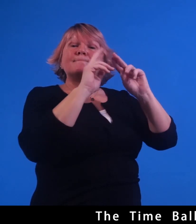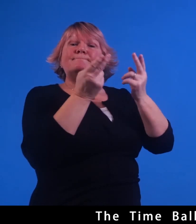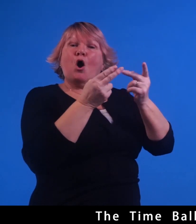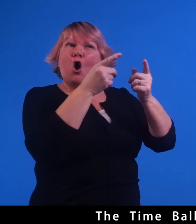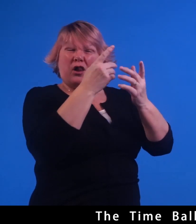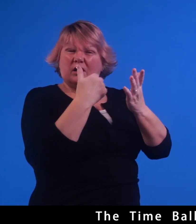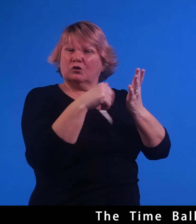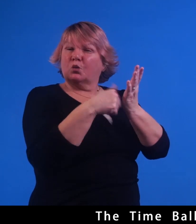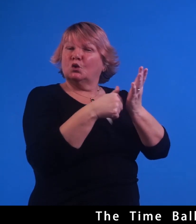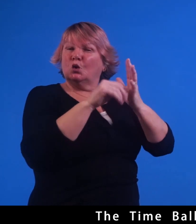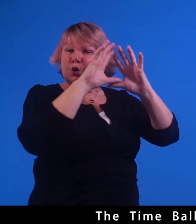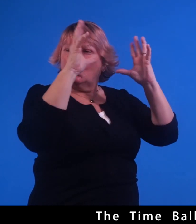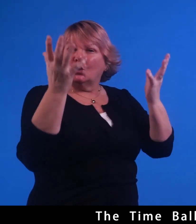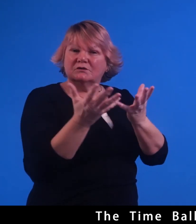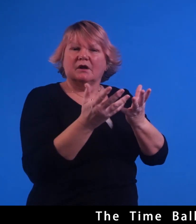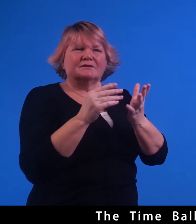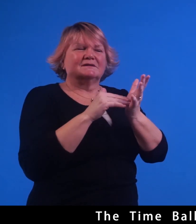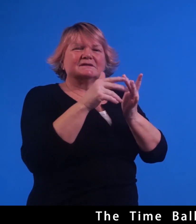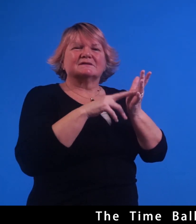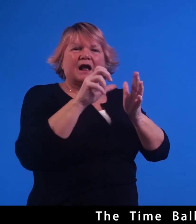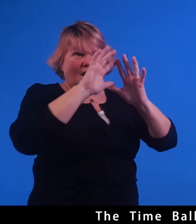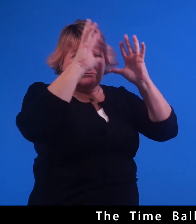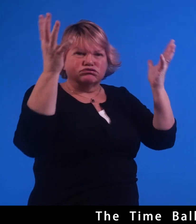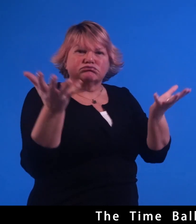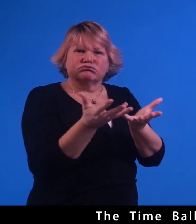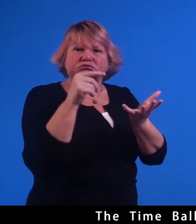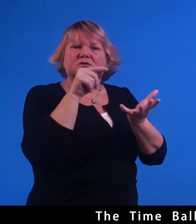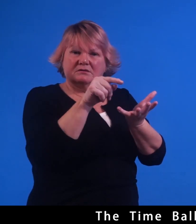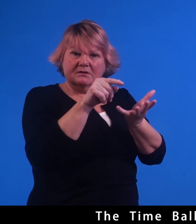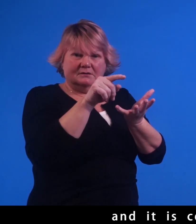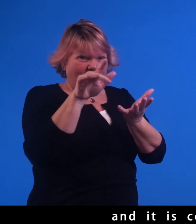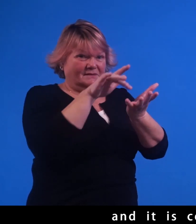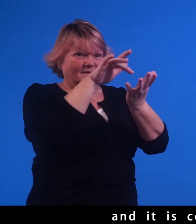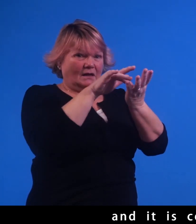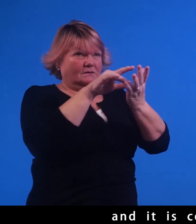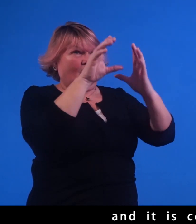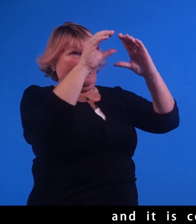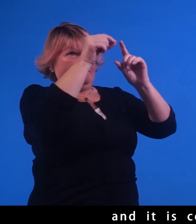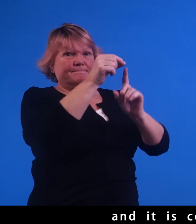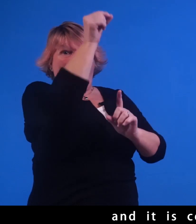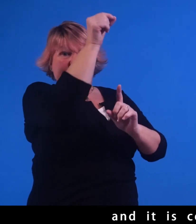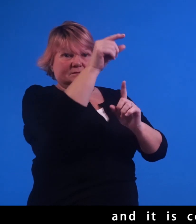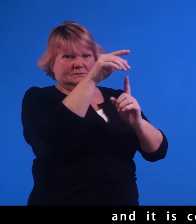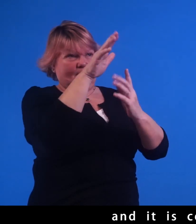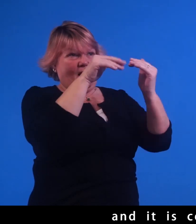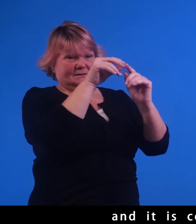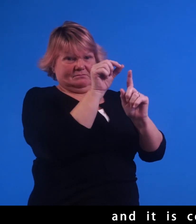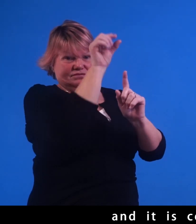The time ball is made up of wood with a layer of zinc around it, and it is centred on the mast at the peak